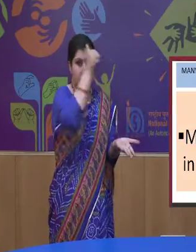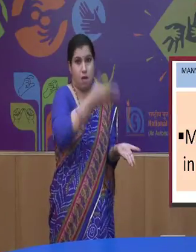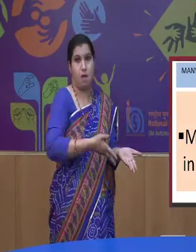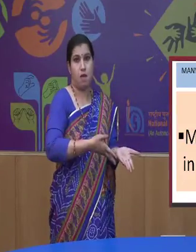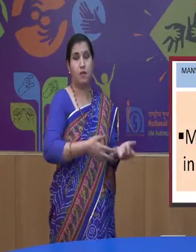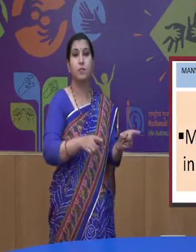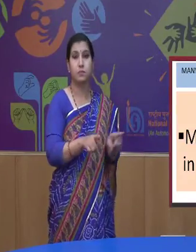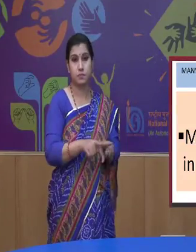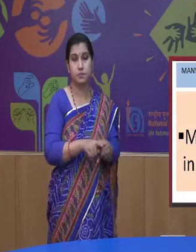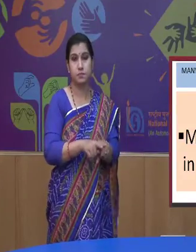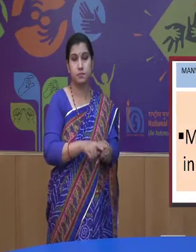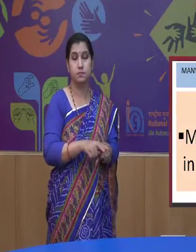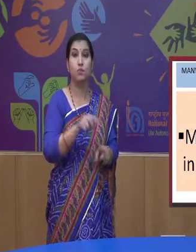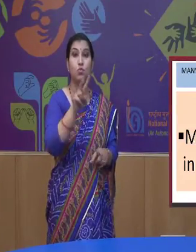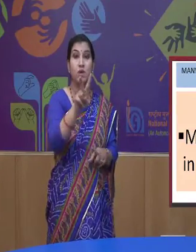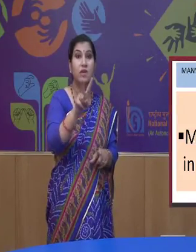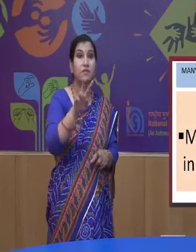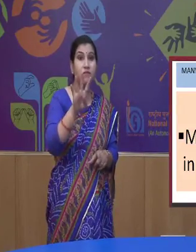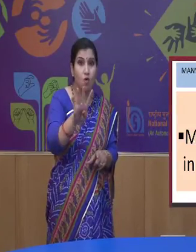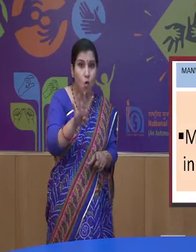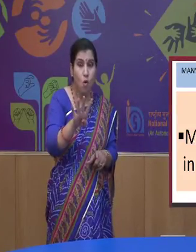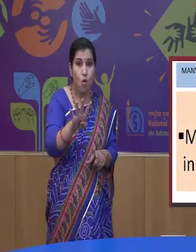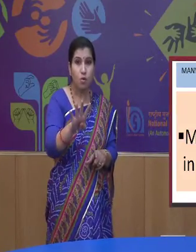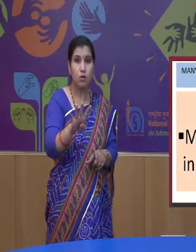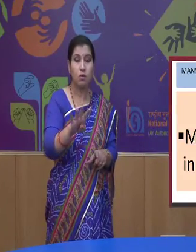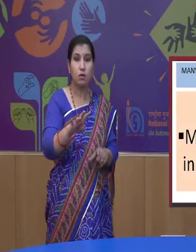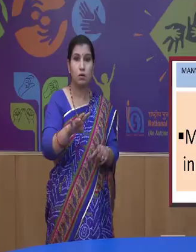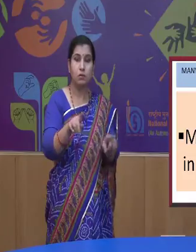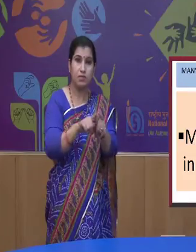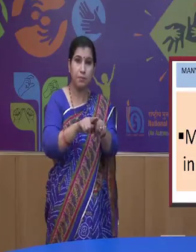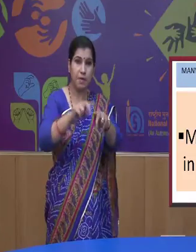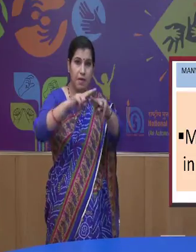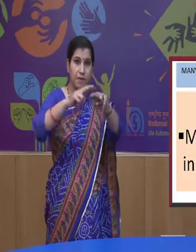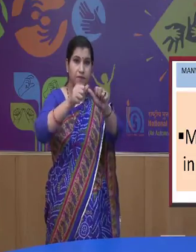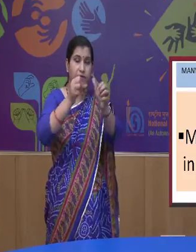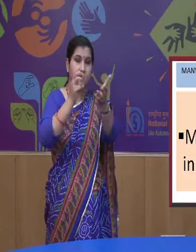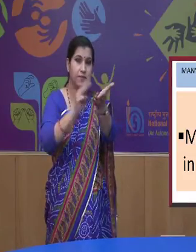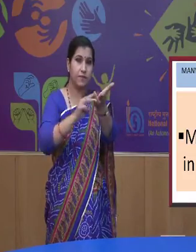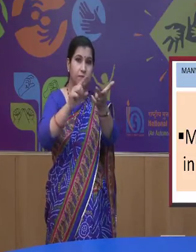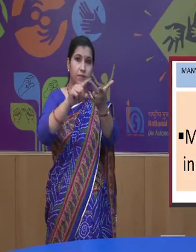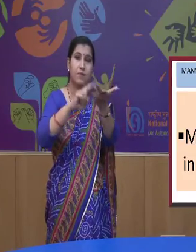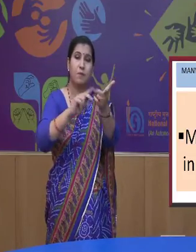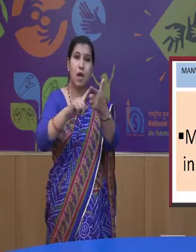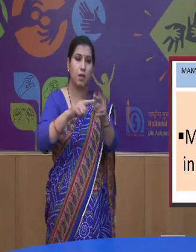While 24 famines took place in the latter half of 19th century,